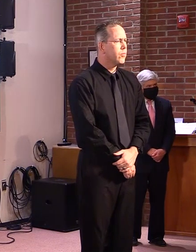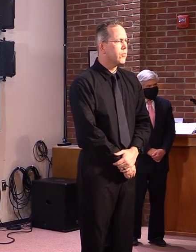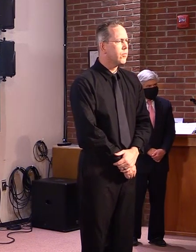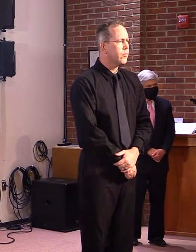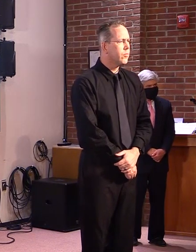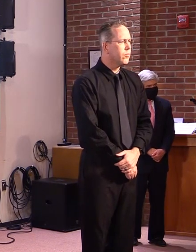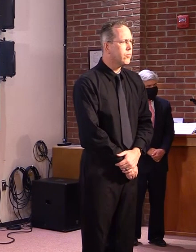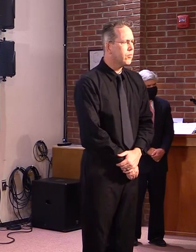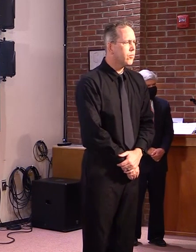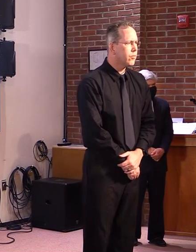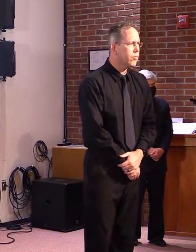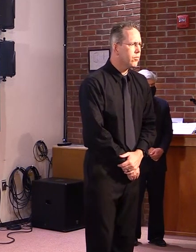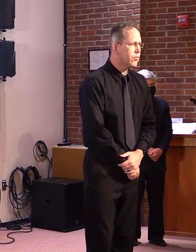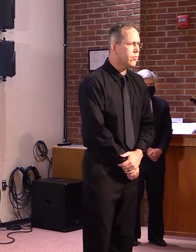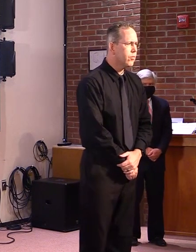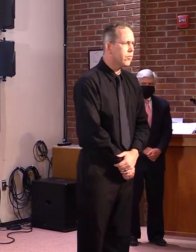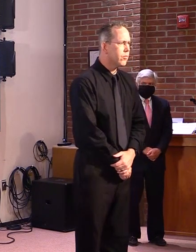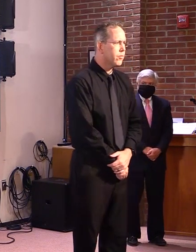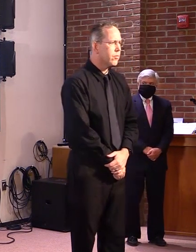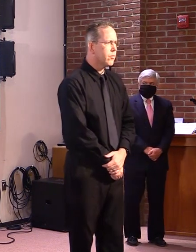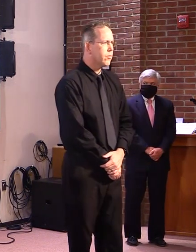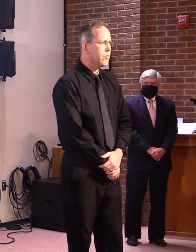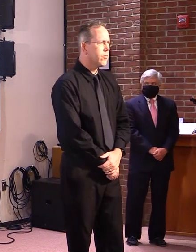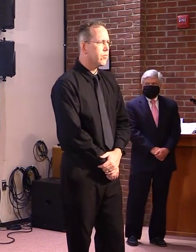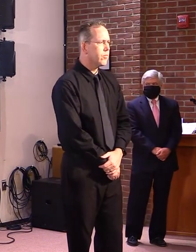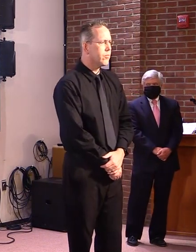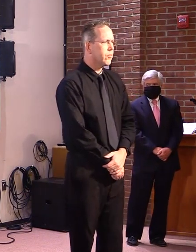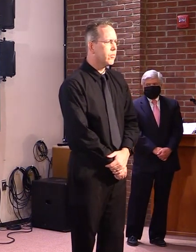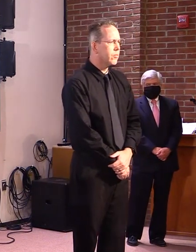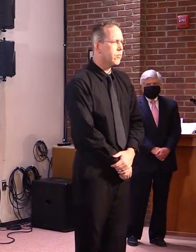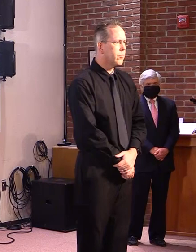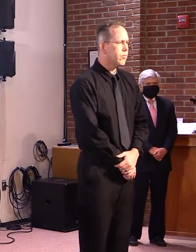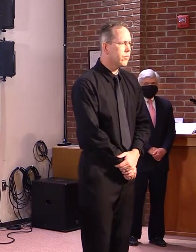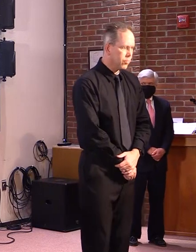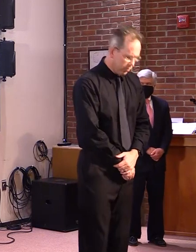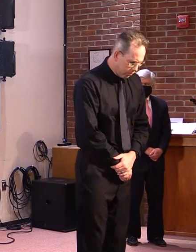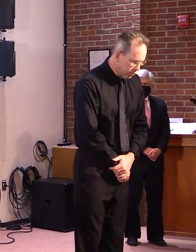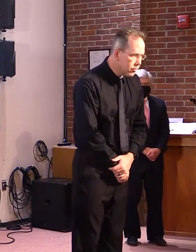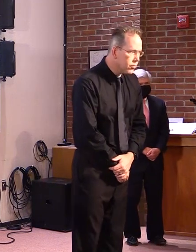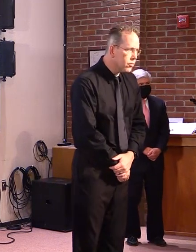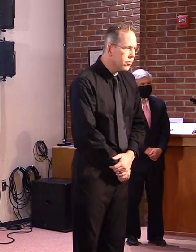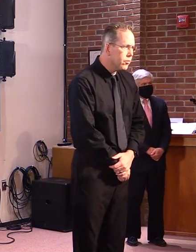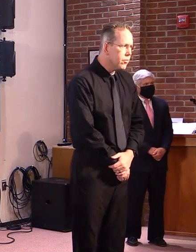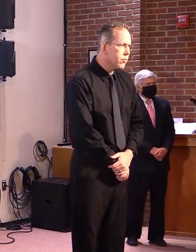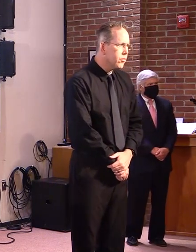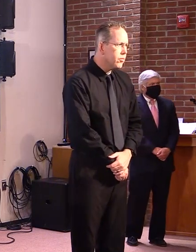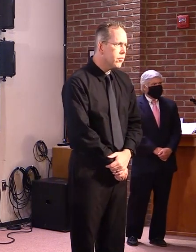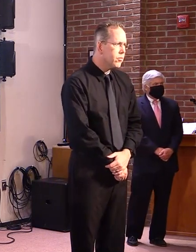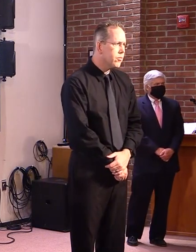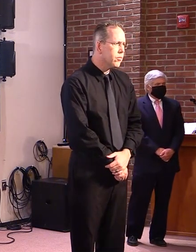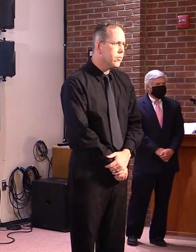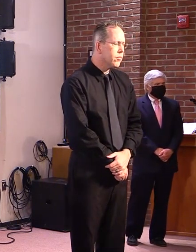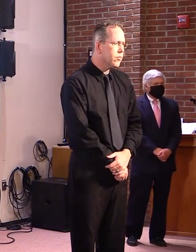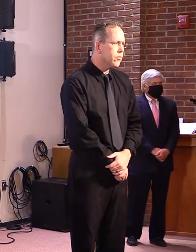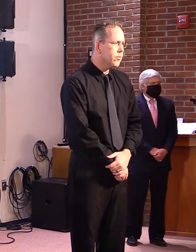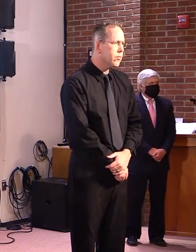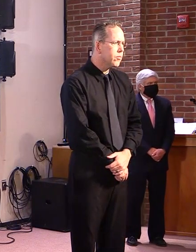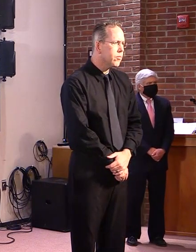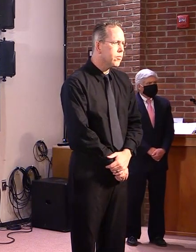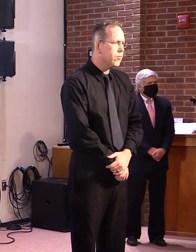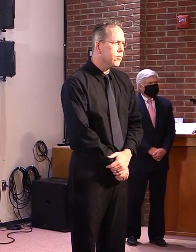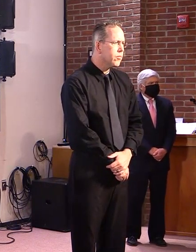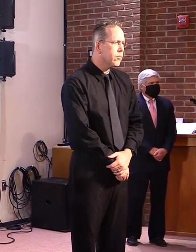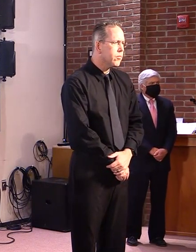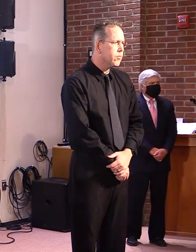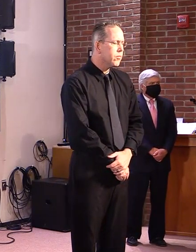of shutting down businesses. So as we reopen up our economy, we'll, as you said, we'll see more cases. What